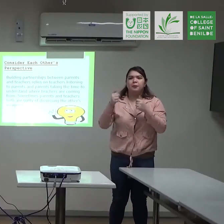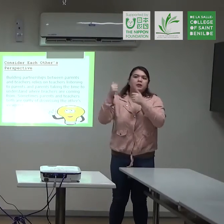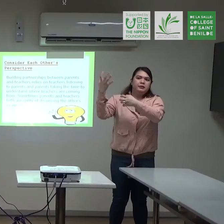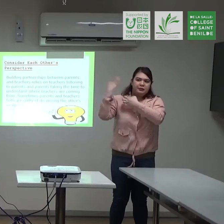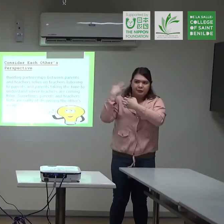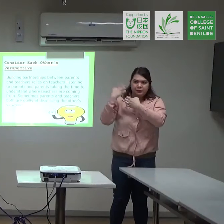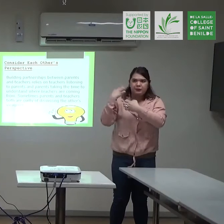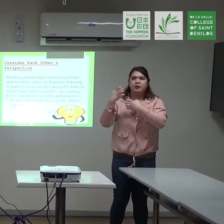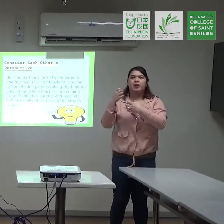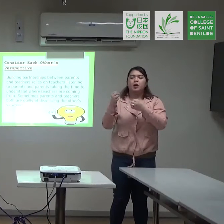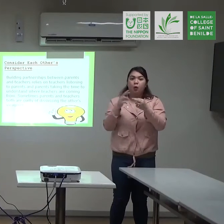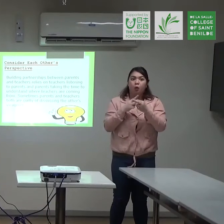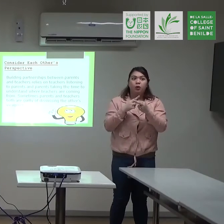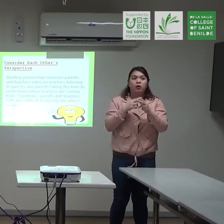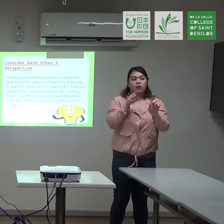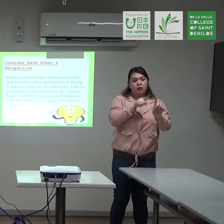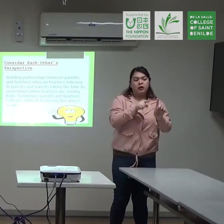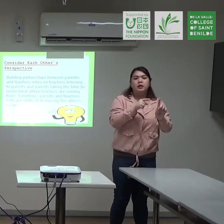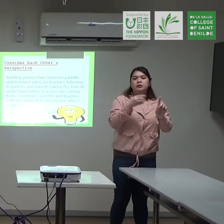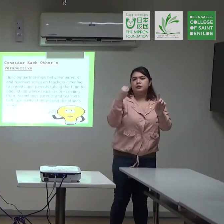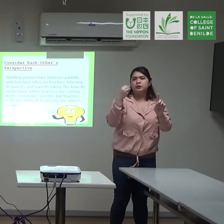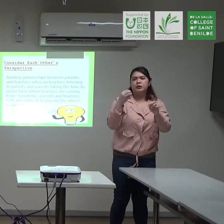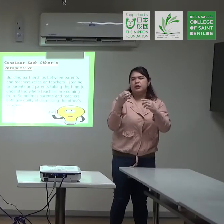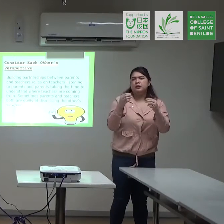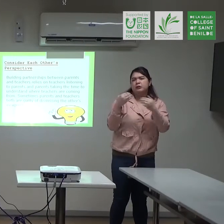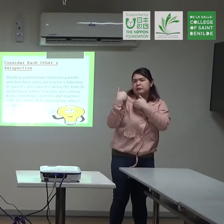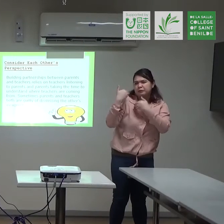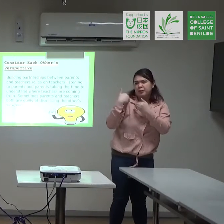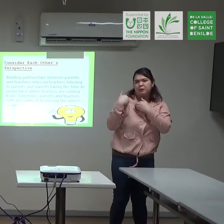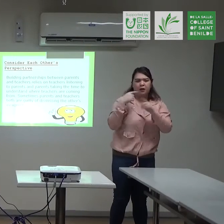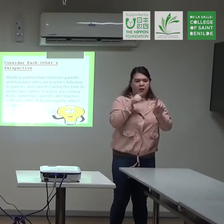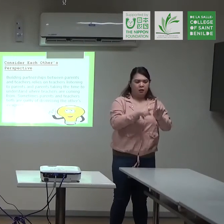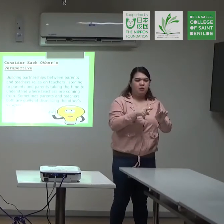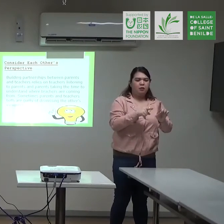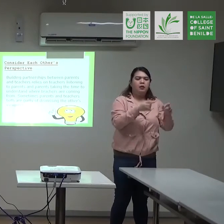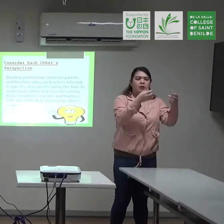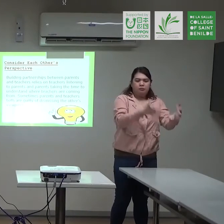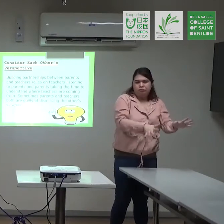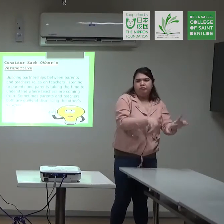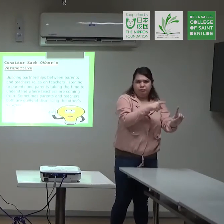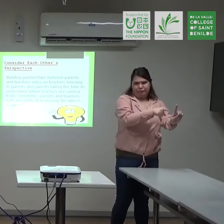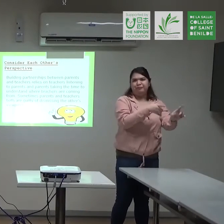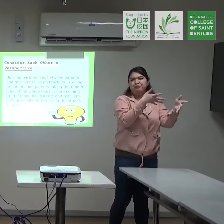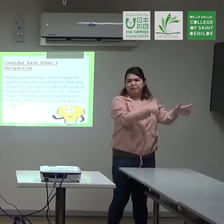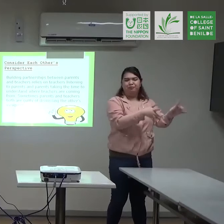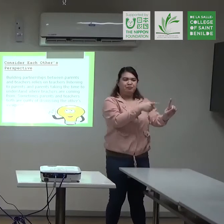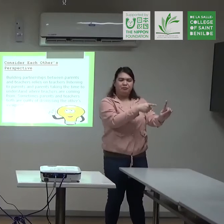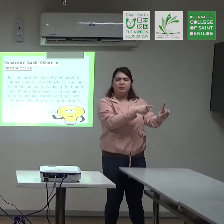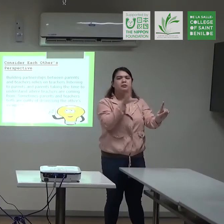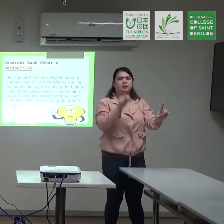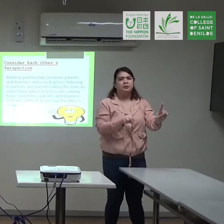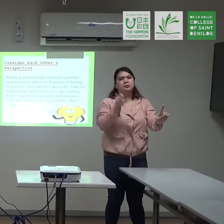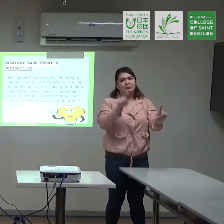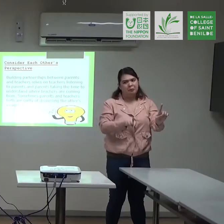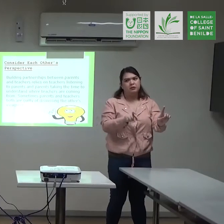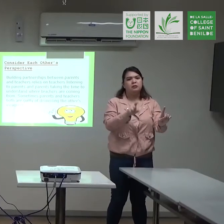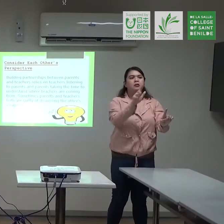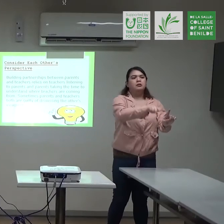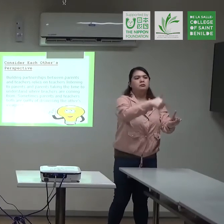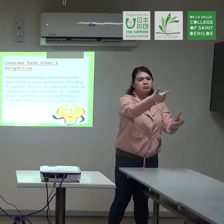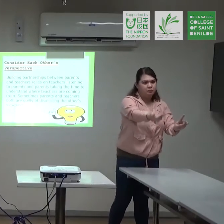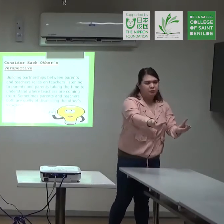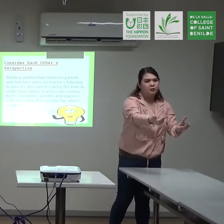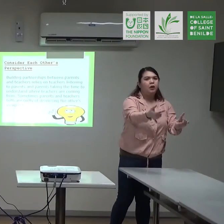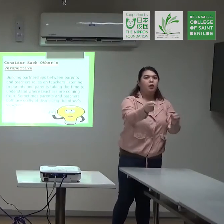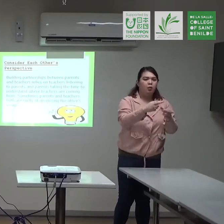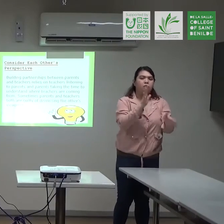teacher or the principal will dominate the discussion. Quiet lang yung parents. Pagkatapos ng 2 hours, uwi na